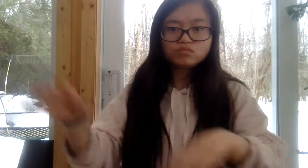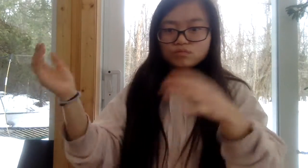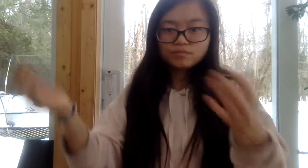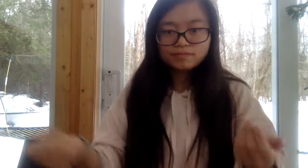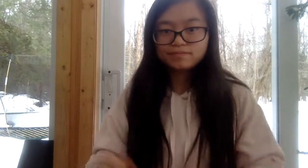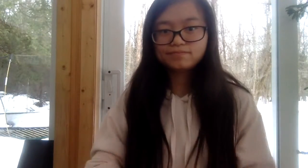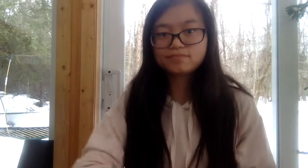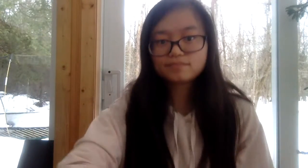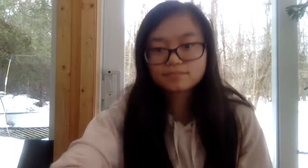tosteriskie, it's fastest Take